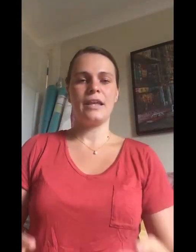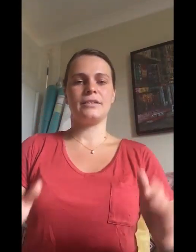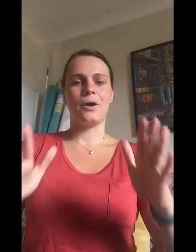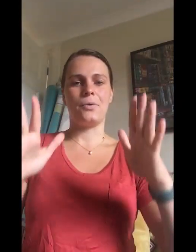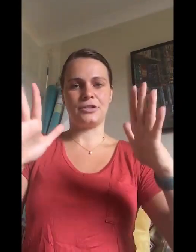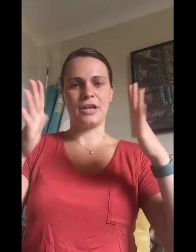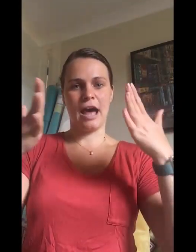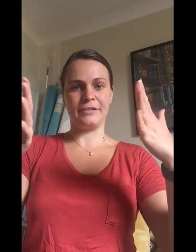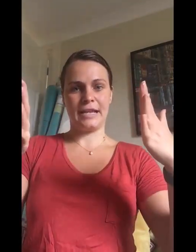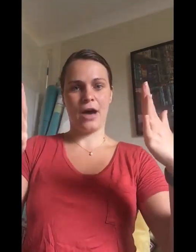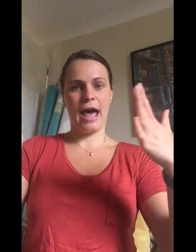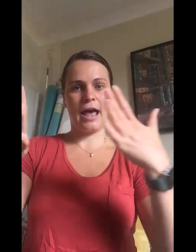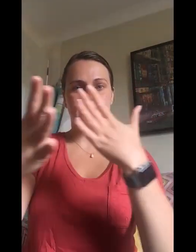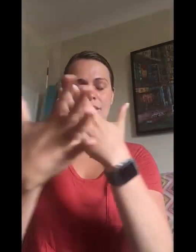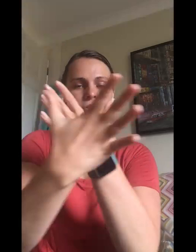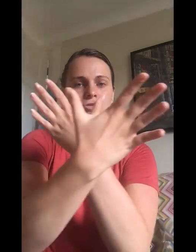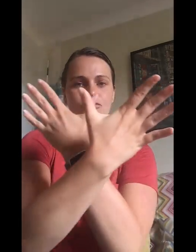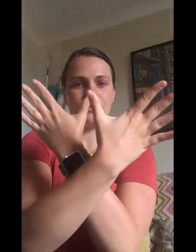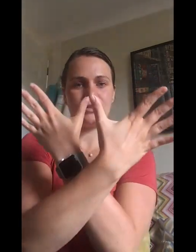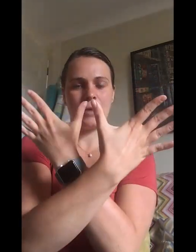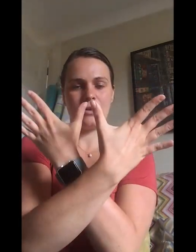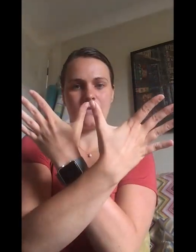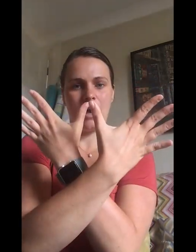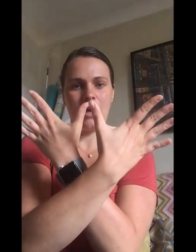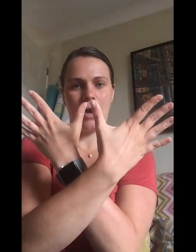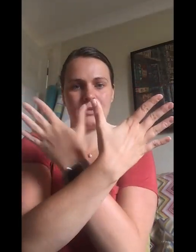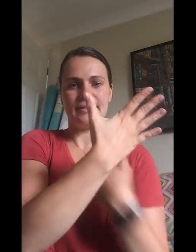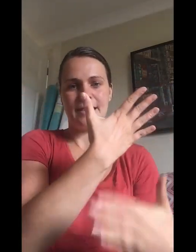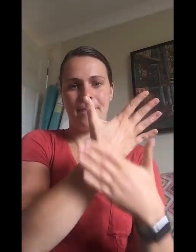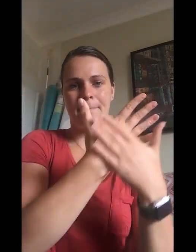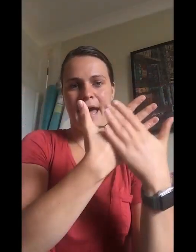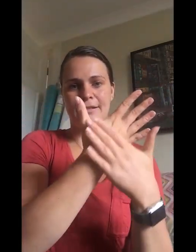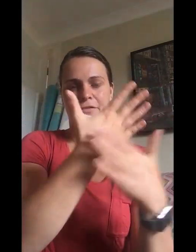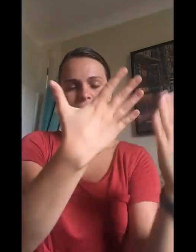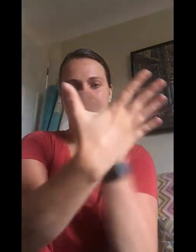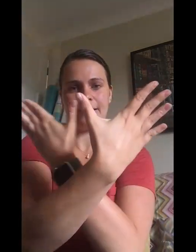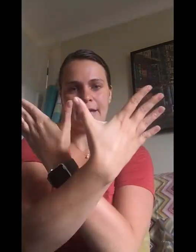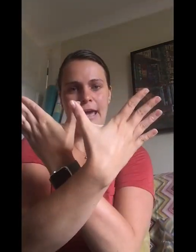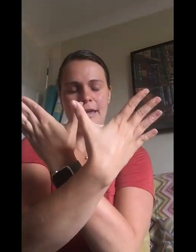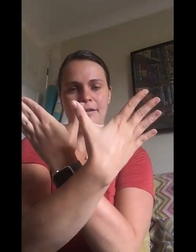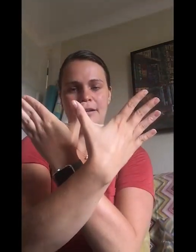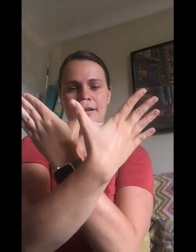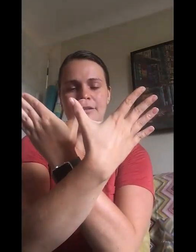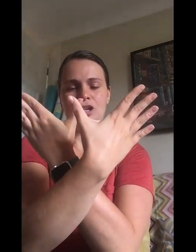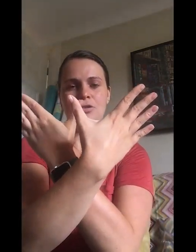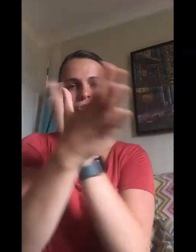So I want you to see your hands, cross them over. I want to see the backs of your hands, okay? So you should see